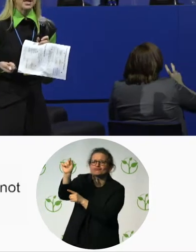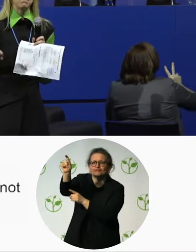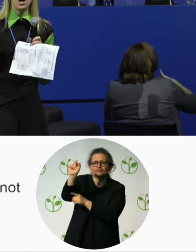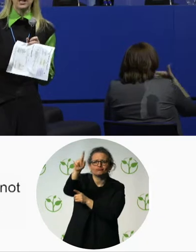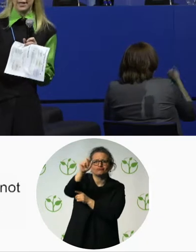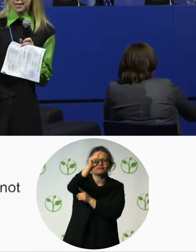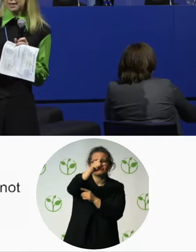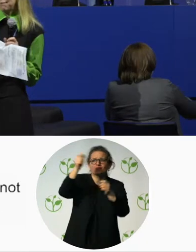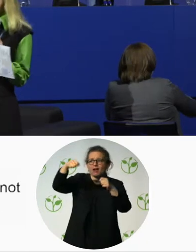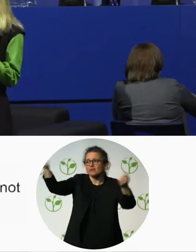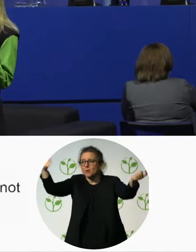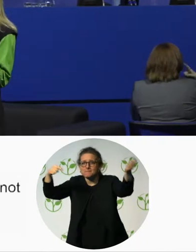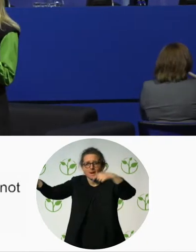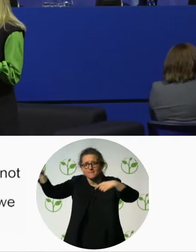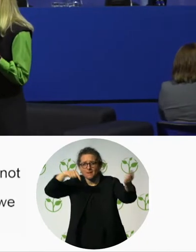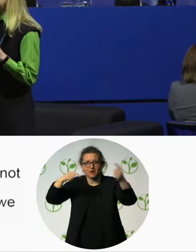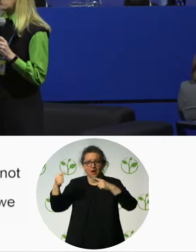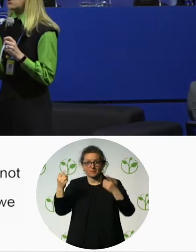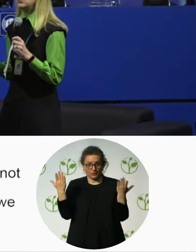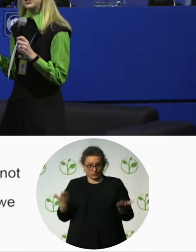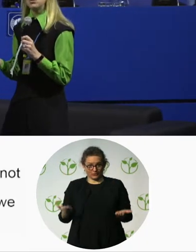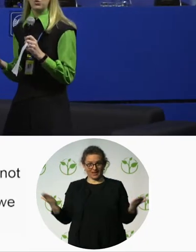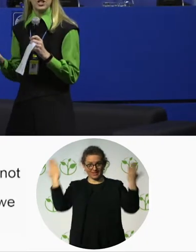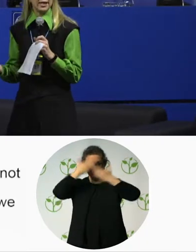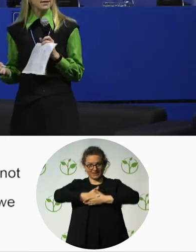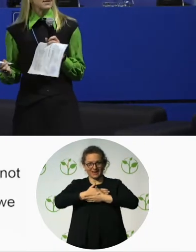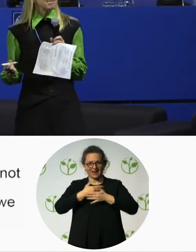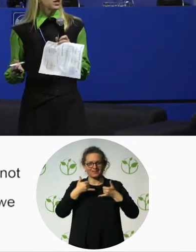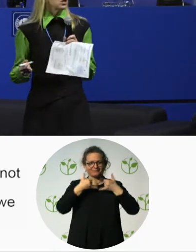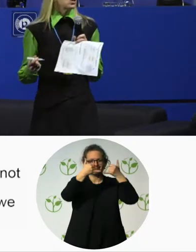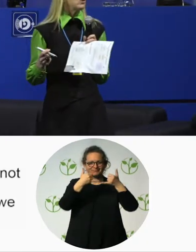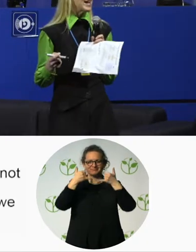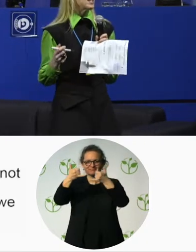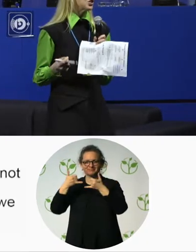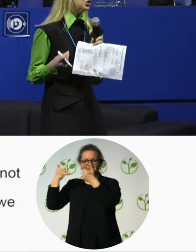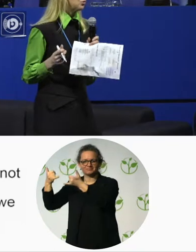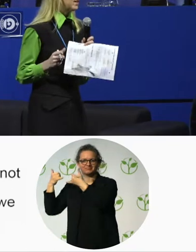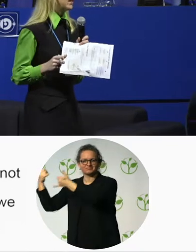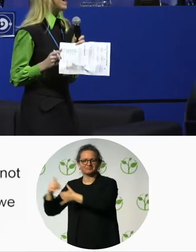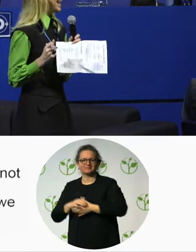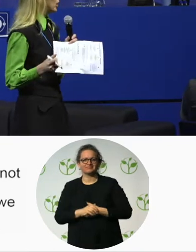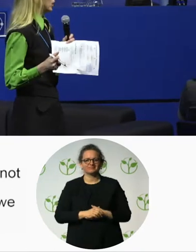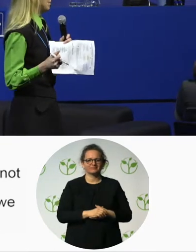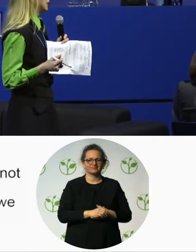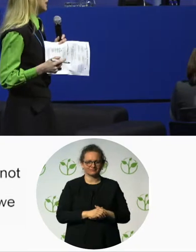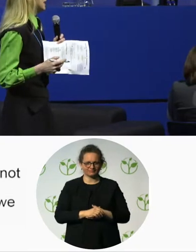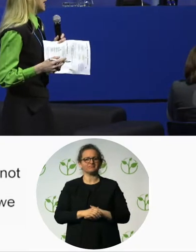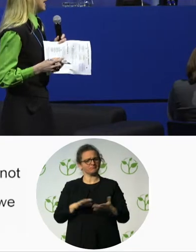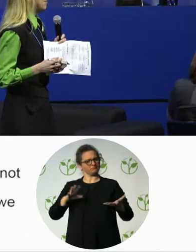practices and policies. Now, we need all the awardees to get in touch with their